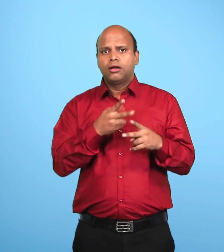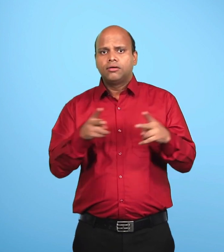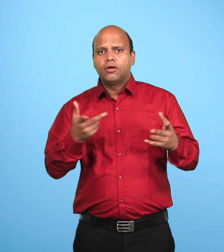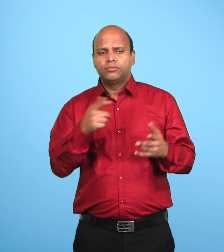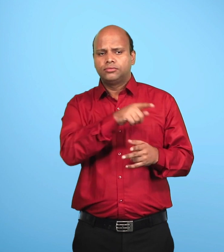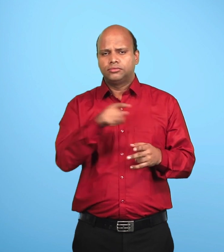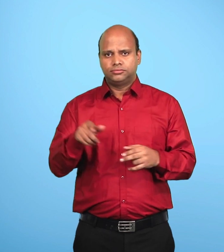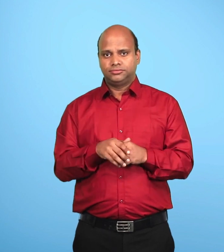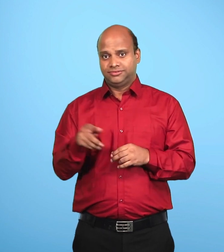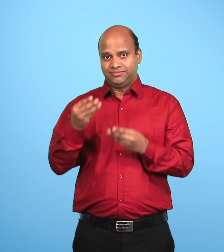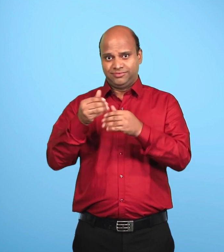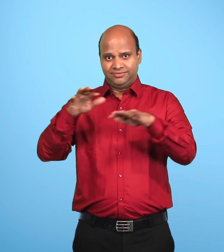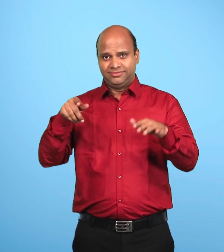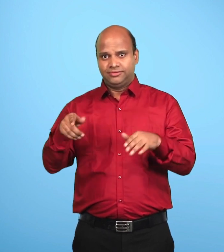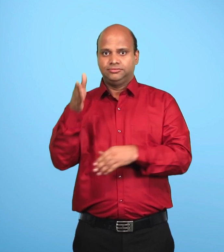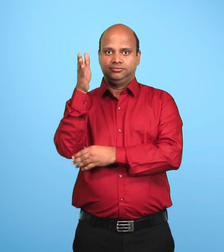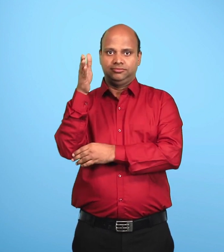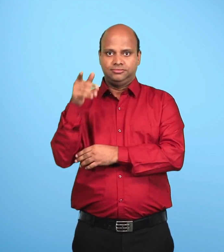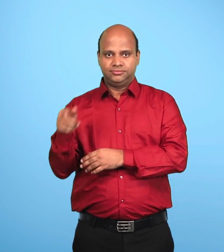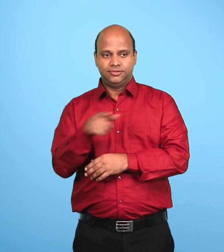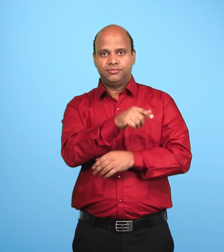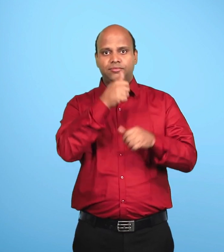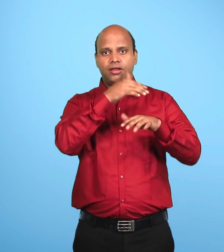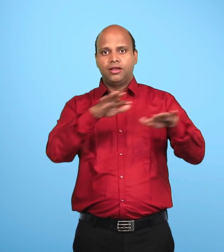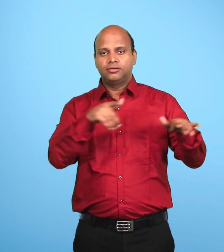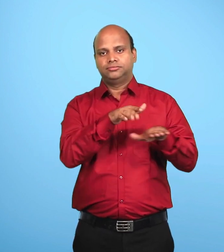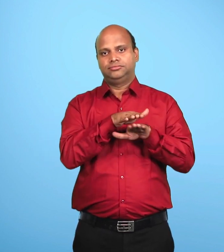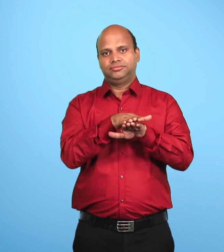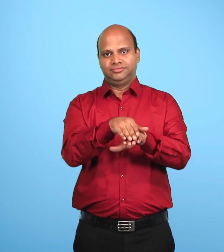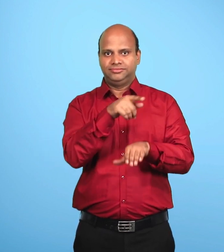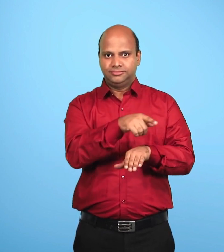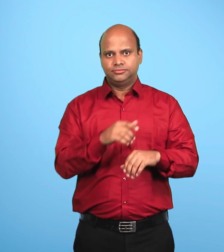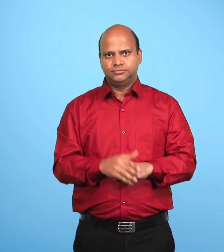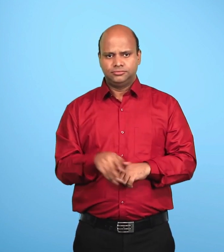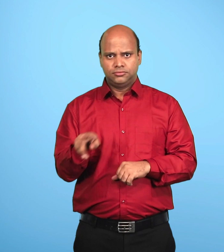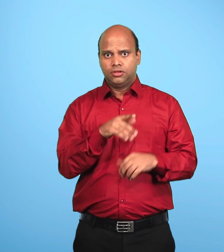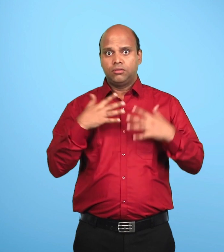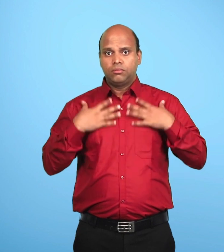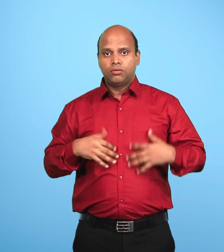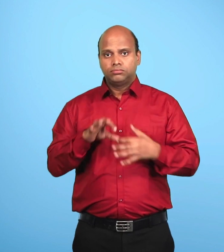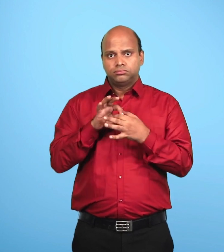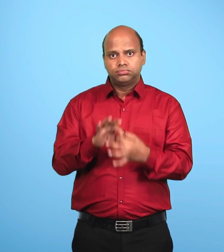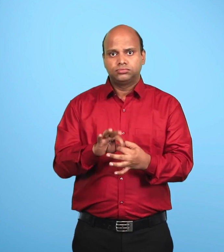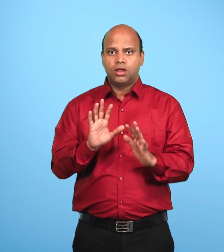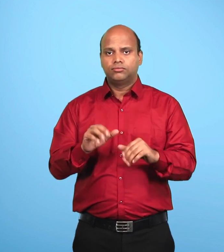look at 2 very different kind of organisms from the desert and the sea: a camel and a